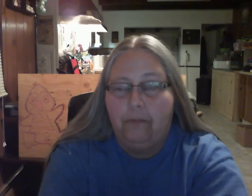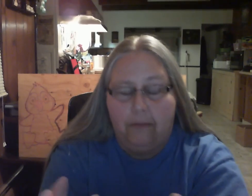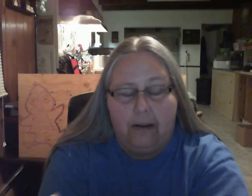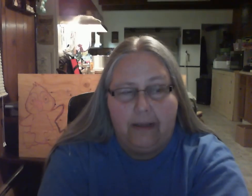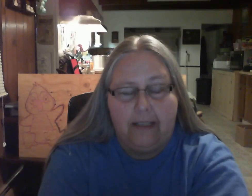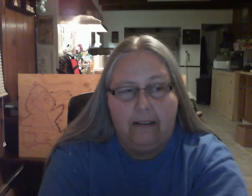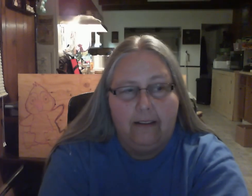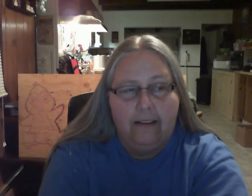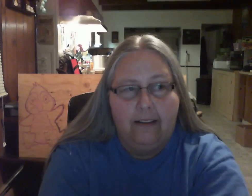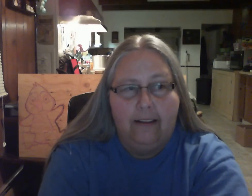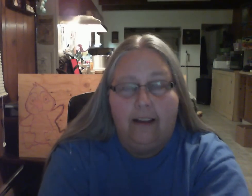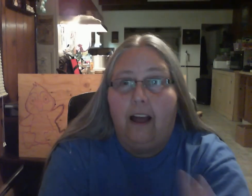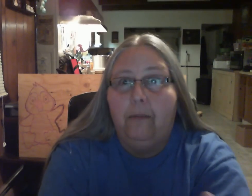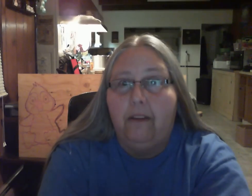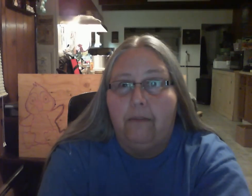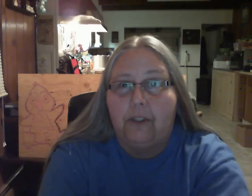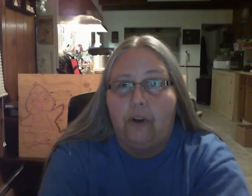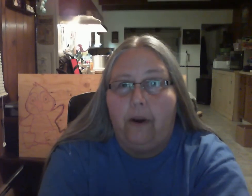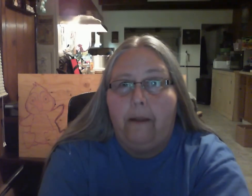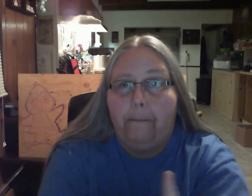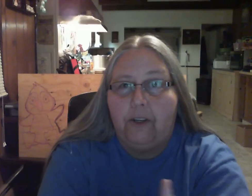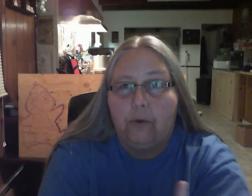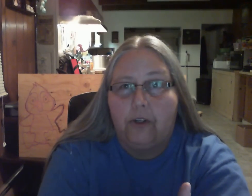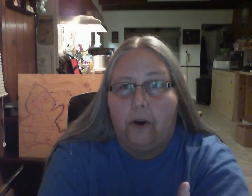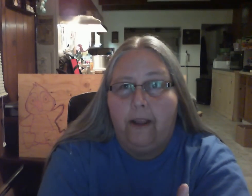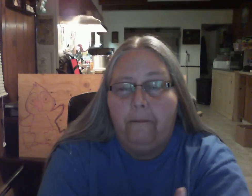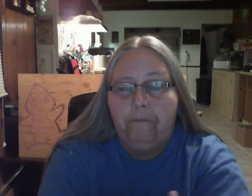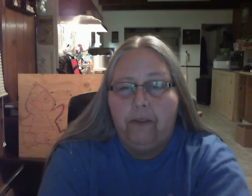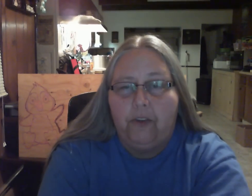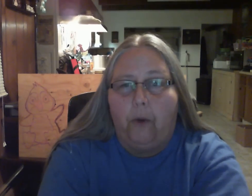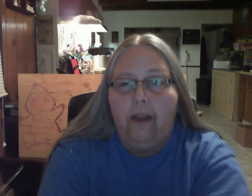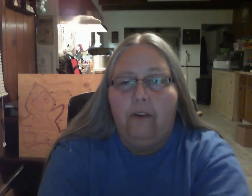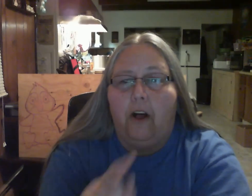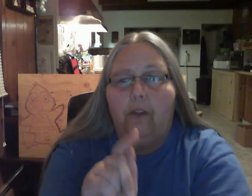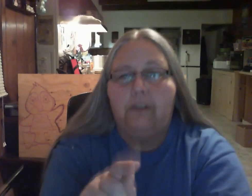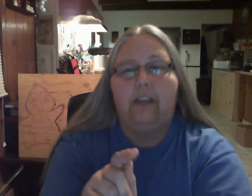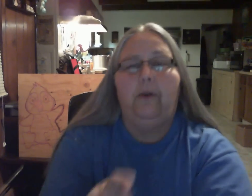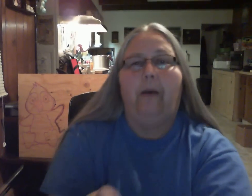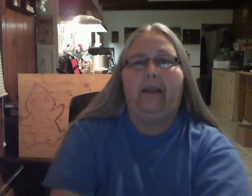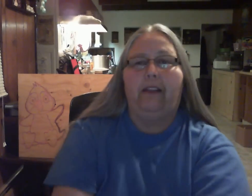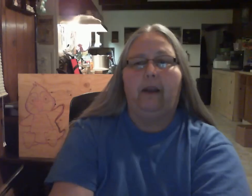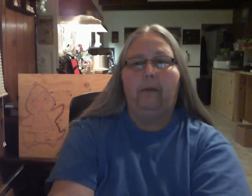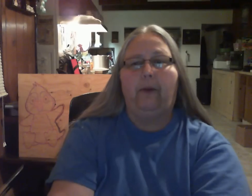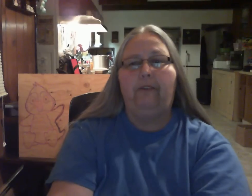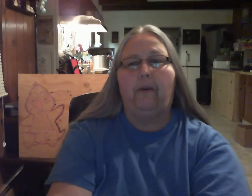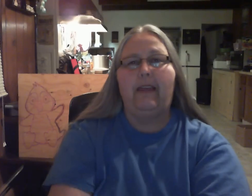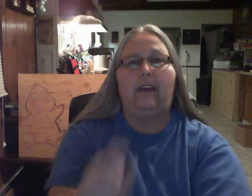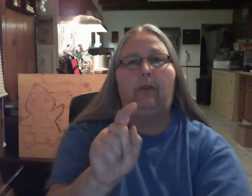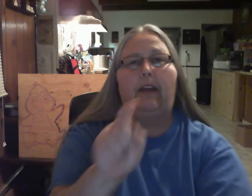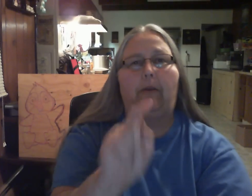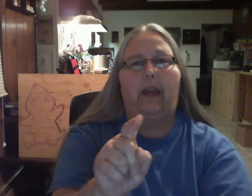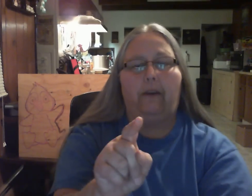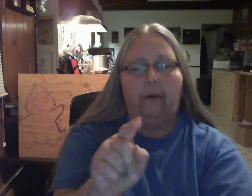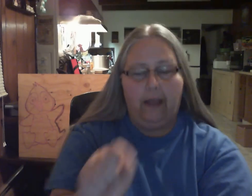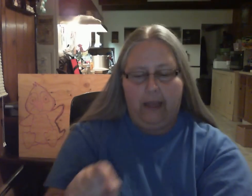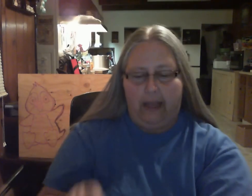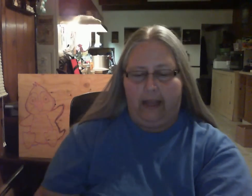an amazing unbelievable story but true story so all those that you helped out there and prayed for me thank you thank you thank you and